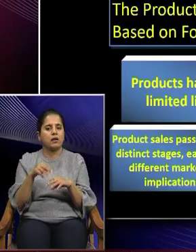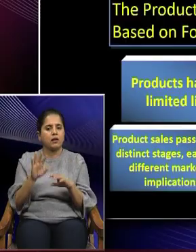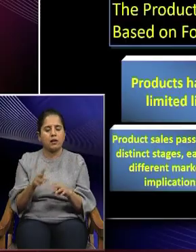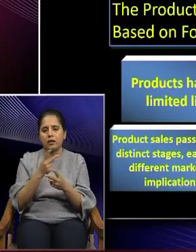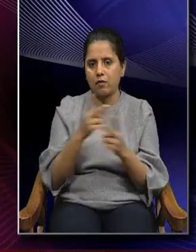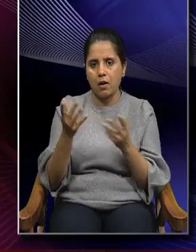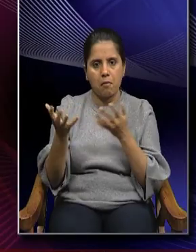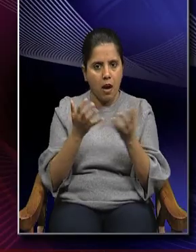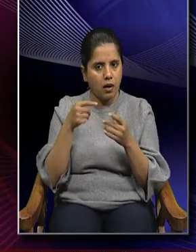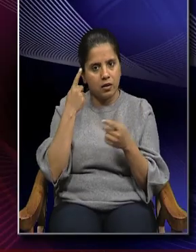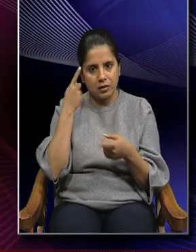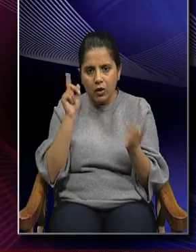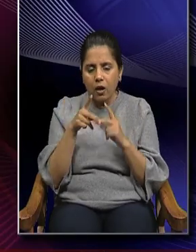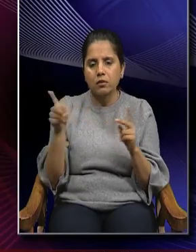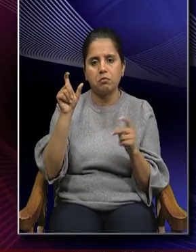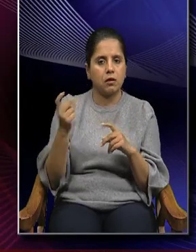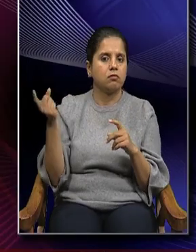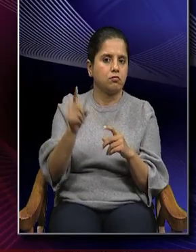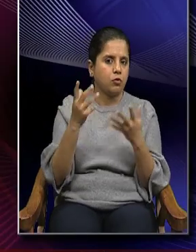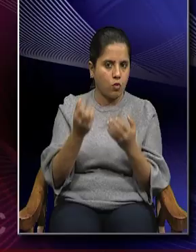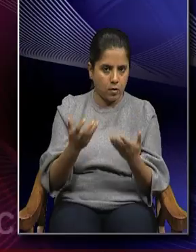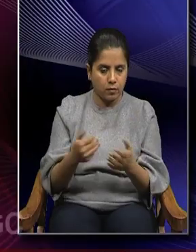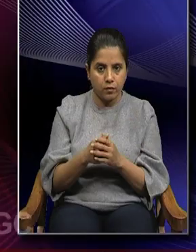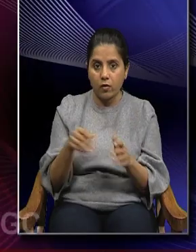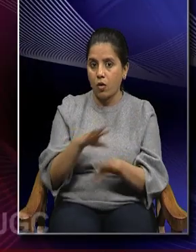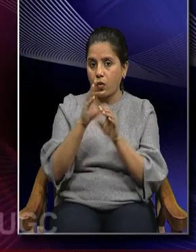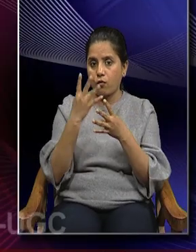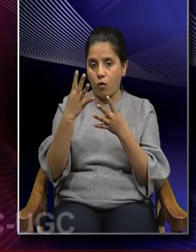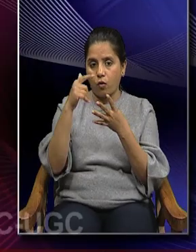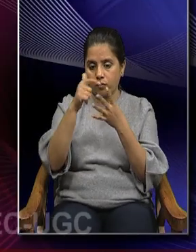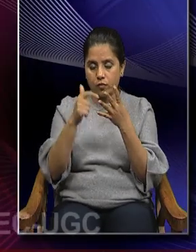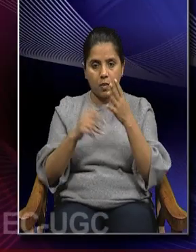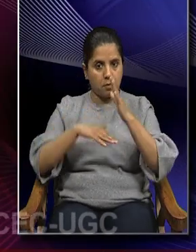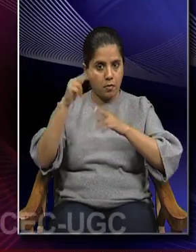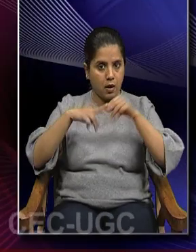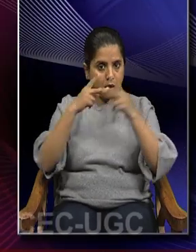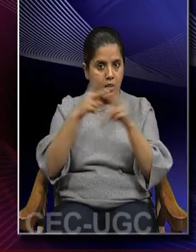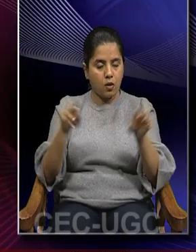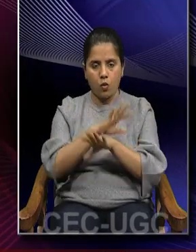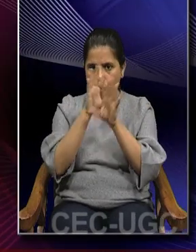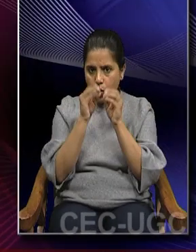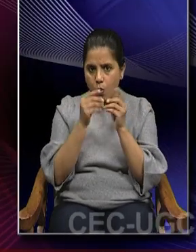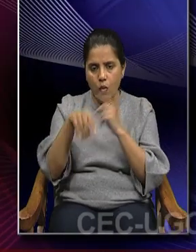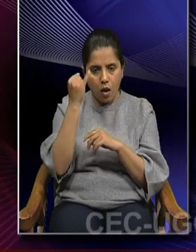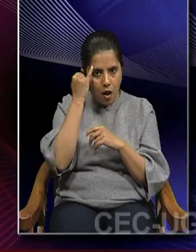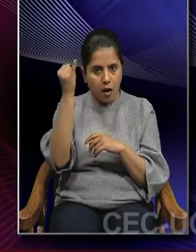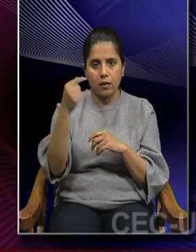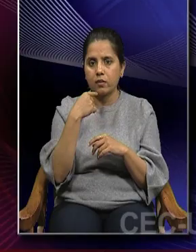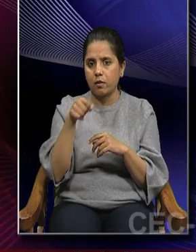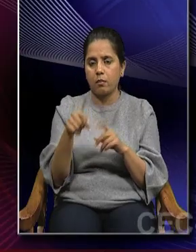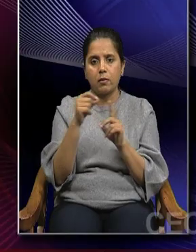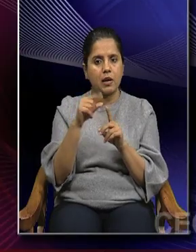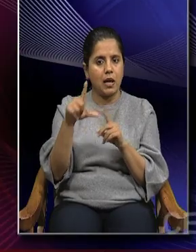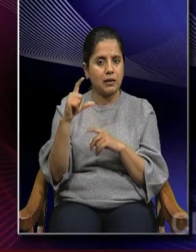different marketing strategies. So, these four premises make this entire idea of